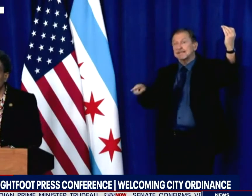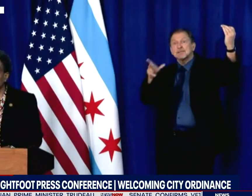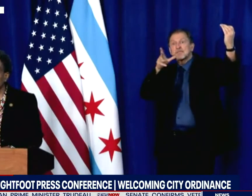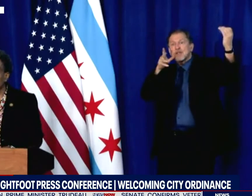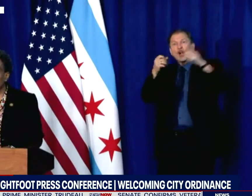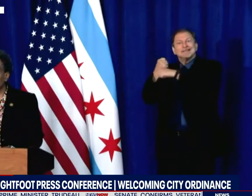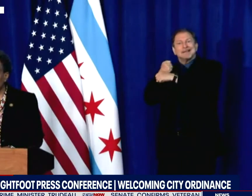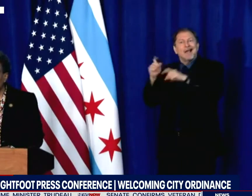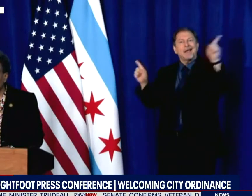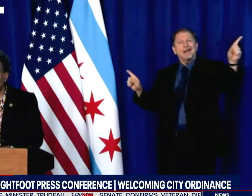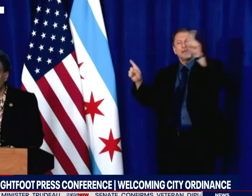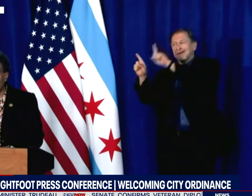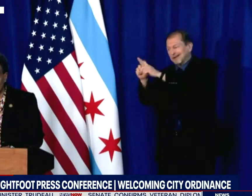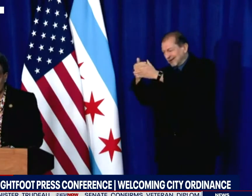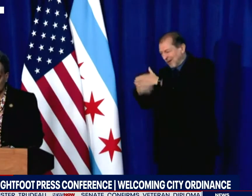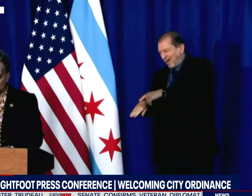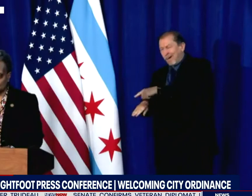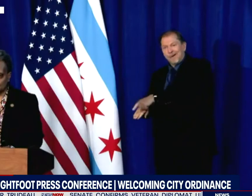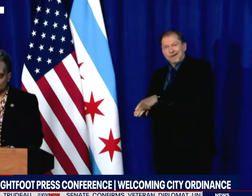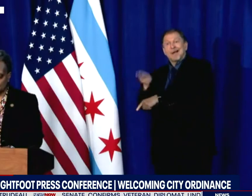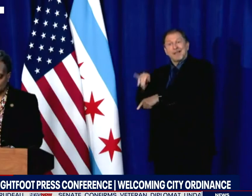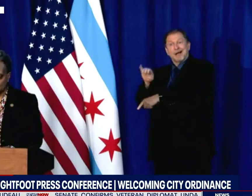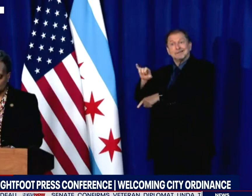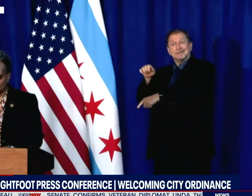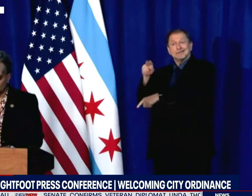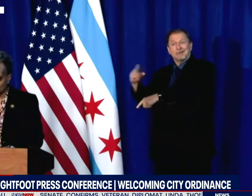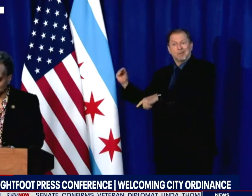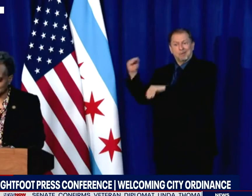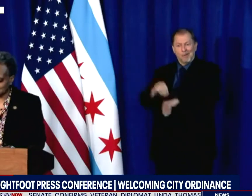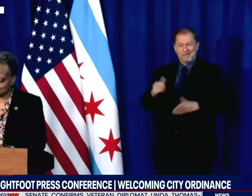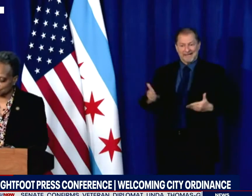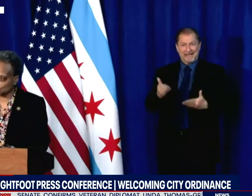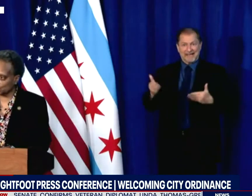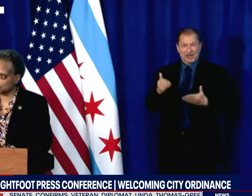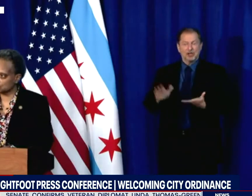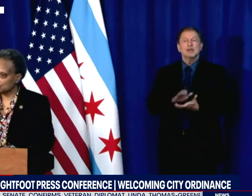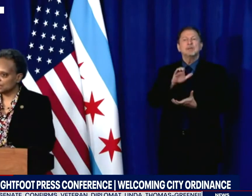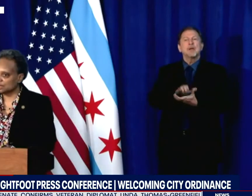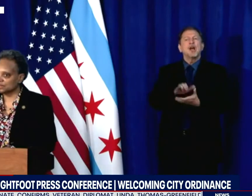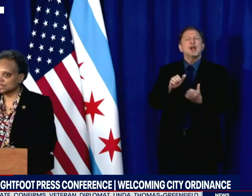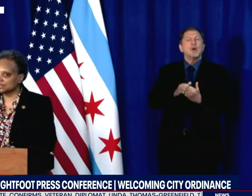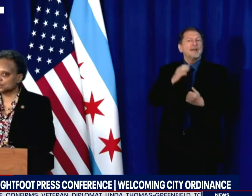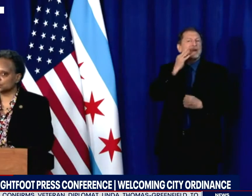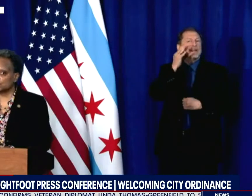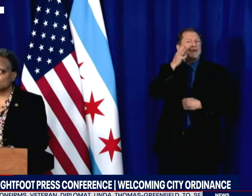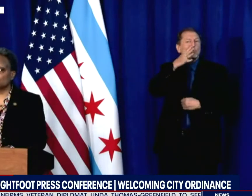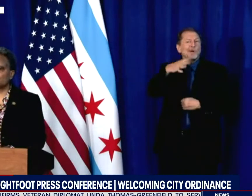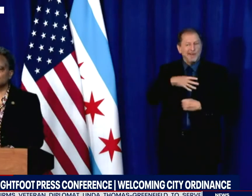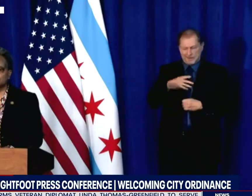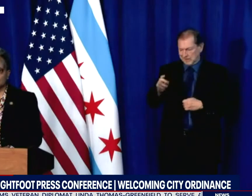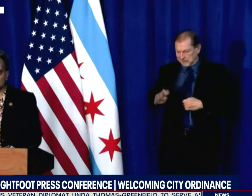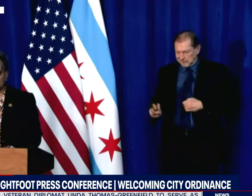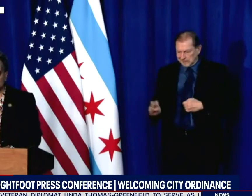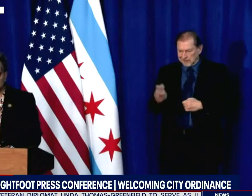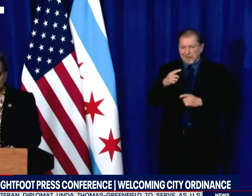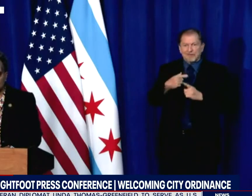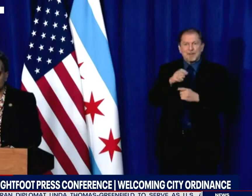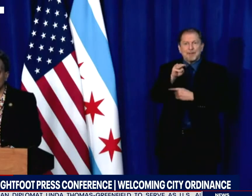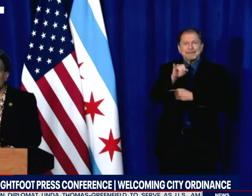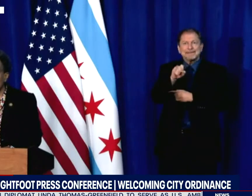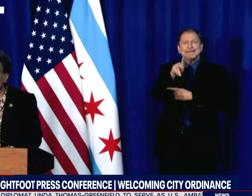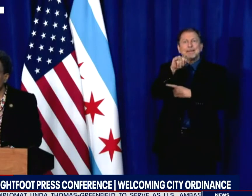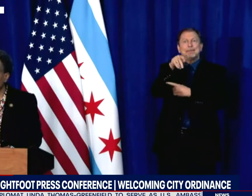some 230 years ago. through each successive generation in our city's history who've come to this